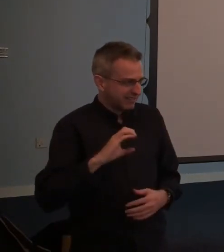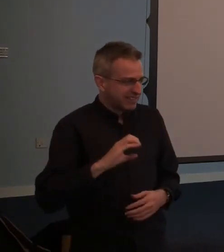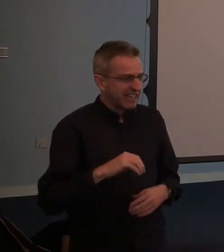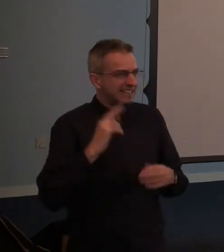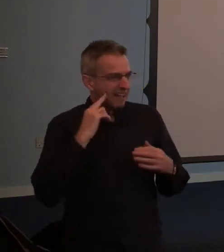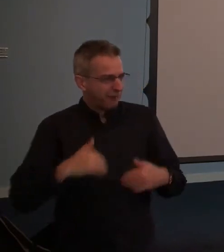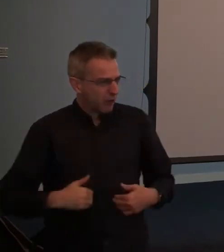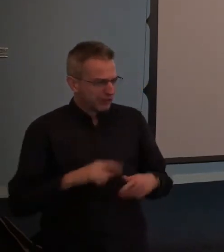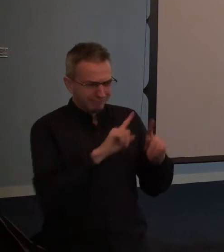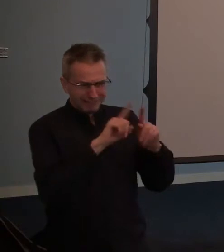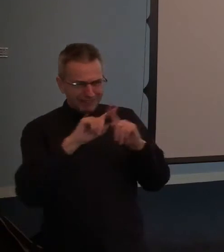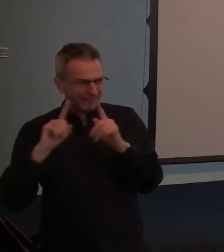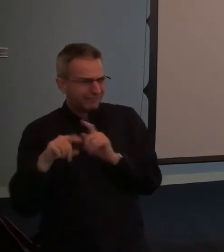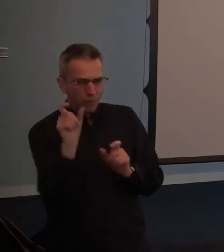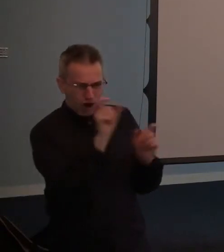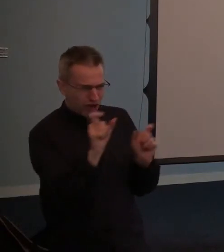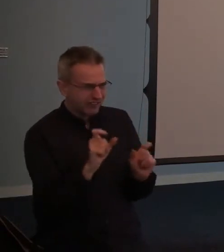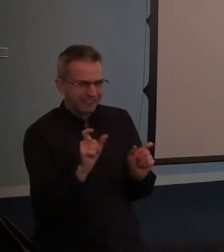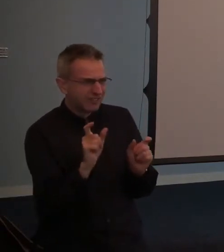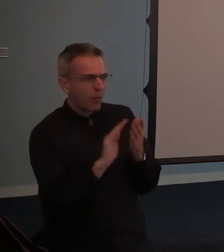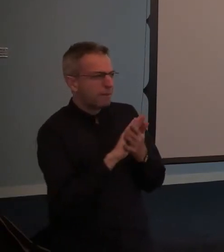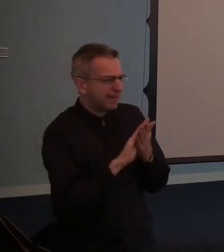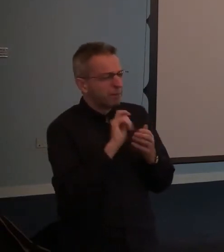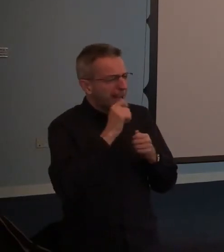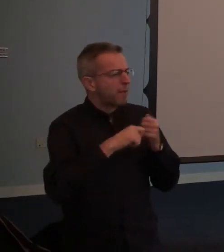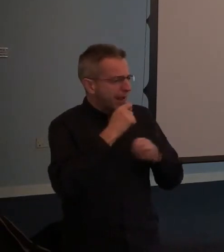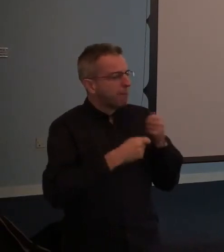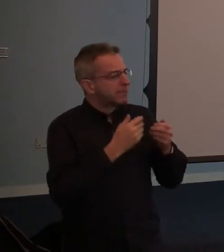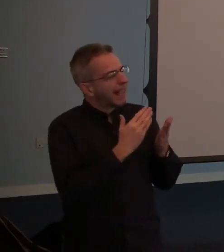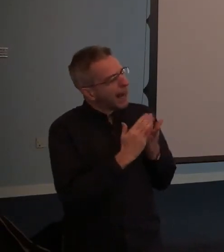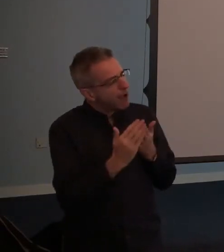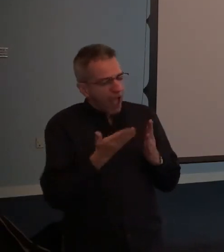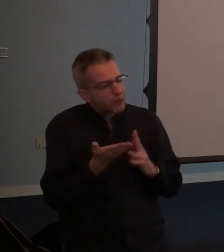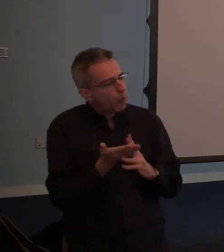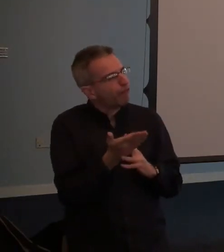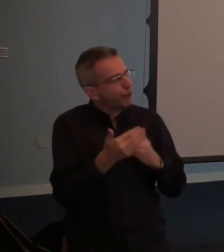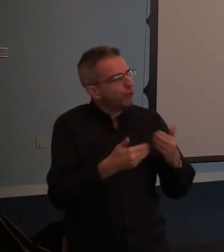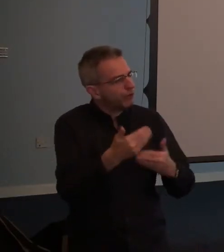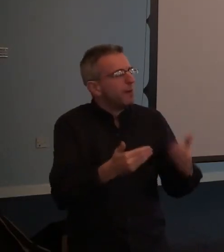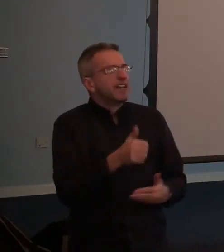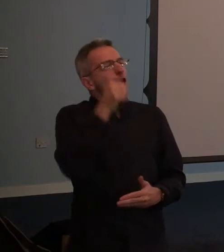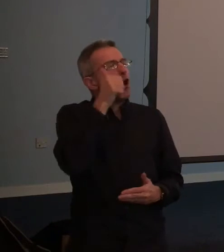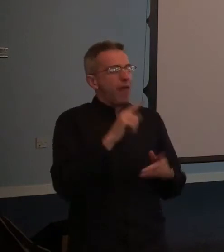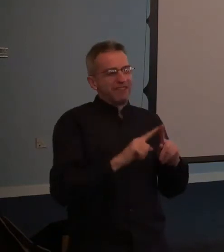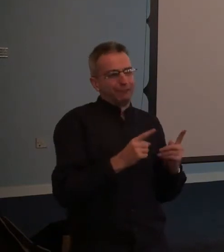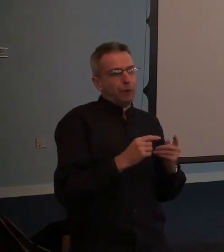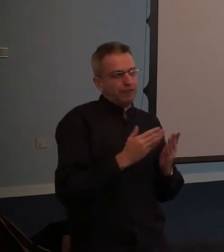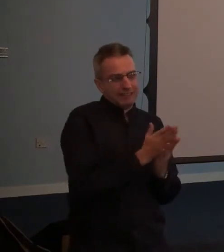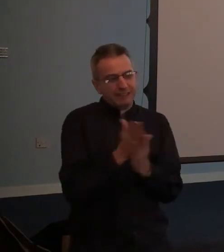Eugenics, deafhood, there's a lot of different terms involved. So hopefully as we go through the presentation tonight, the